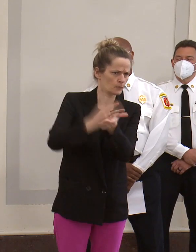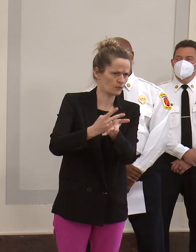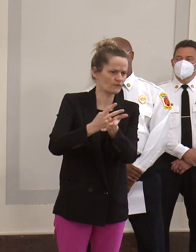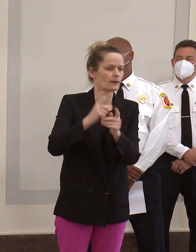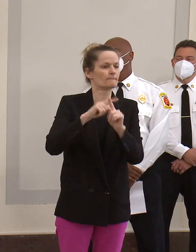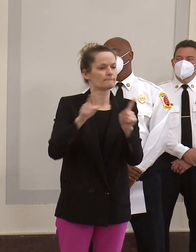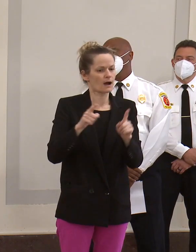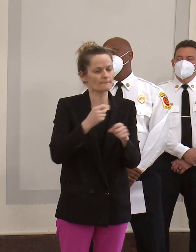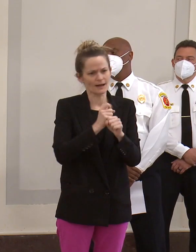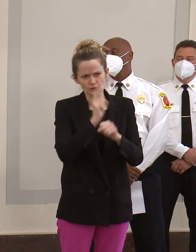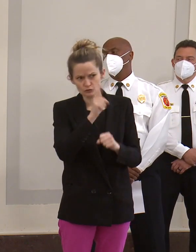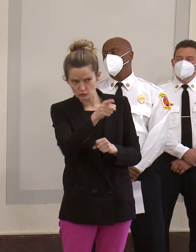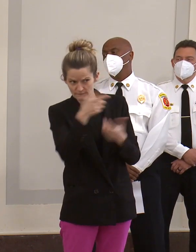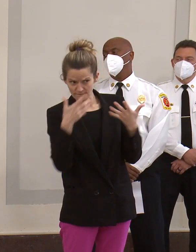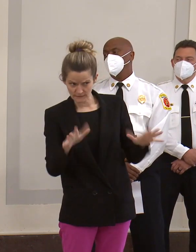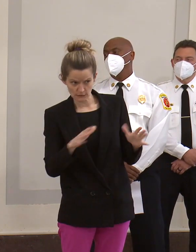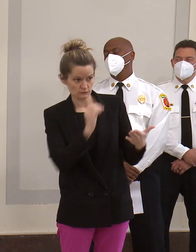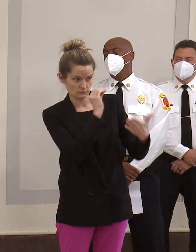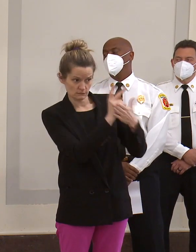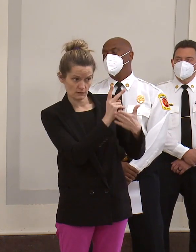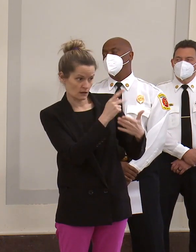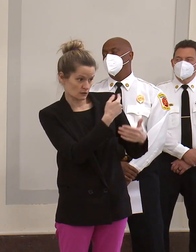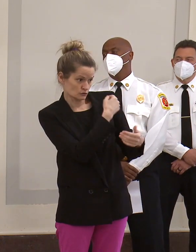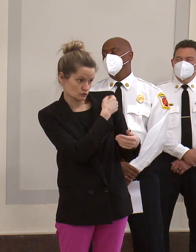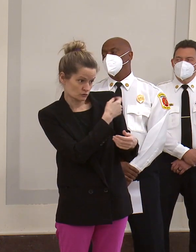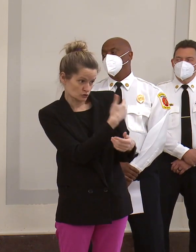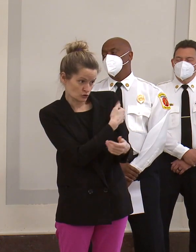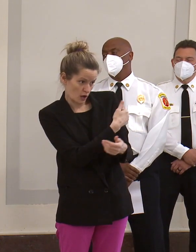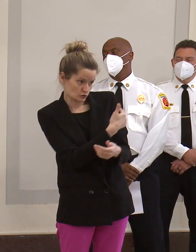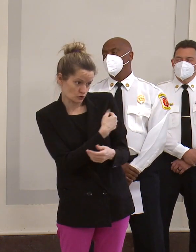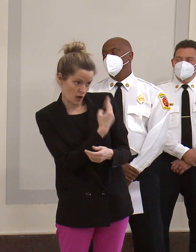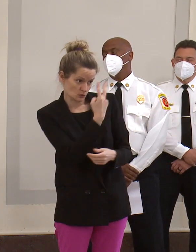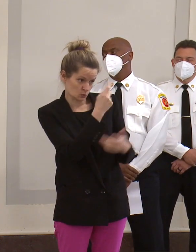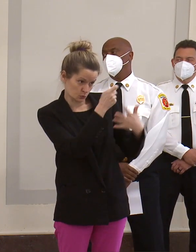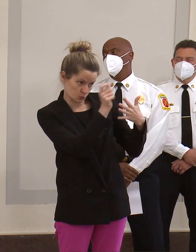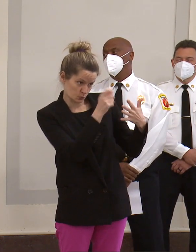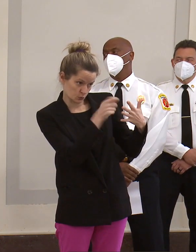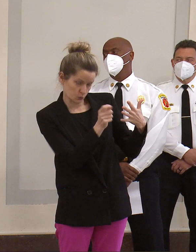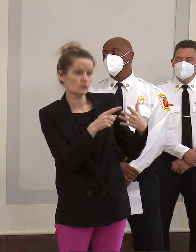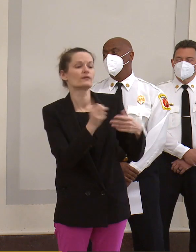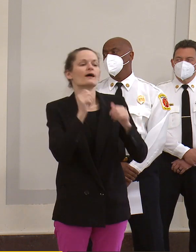physical vaccine card or digital vaccine card. For that card, you can visit